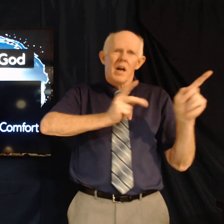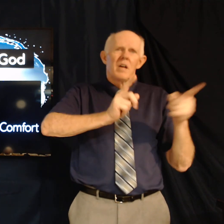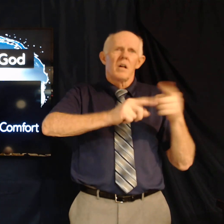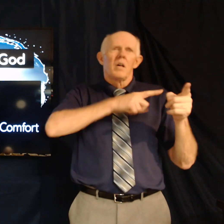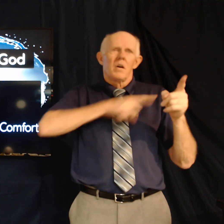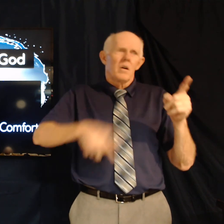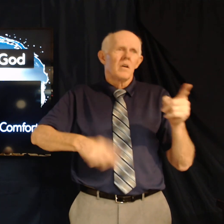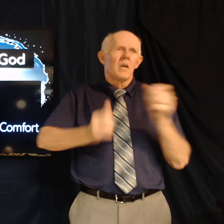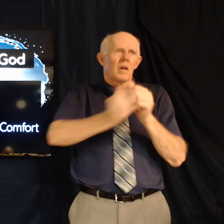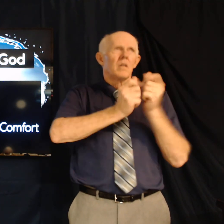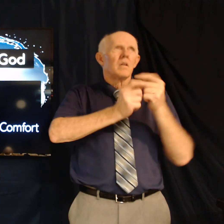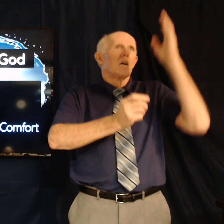He can bring us back to the Lord.